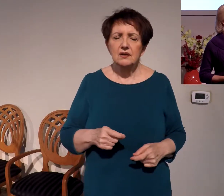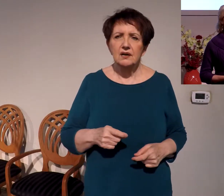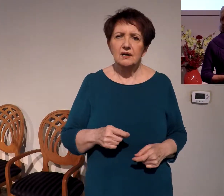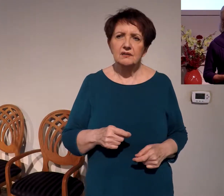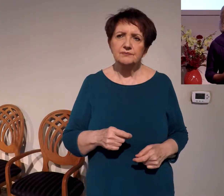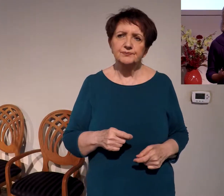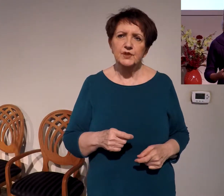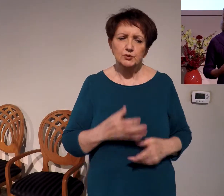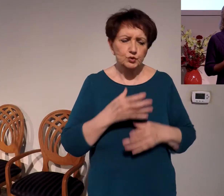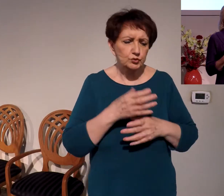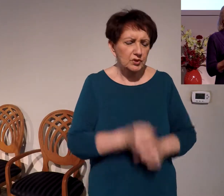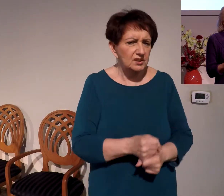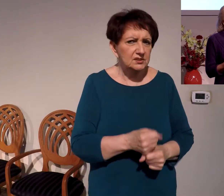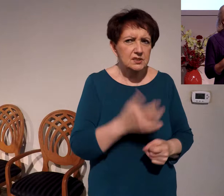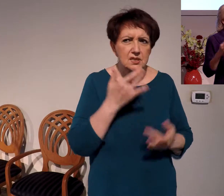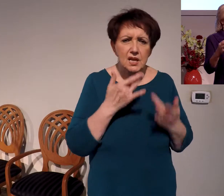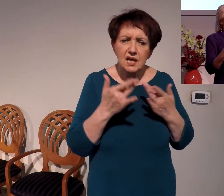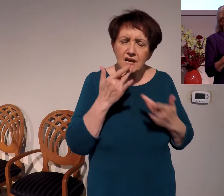trust,